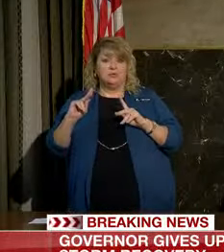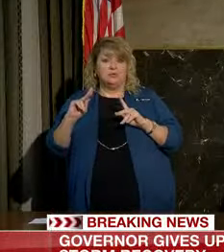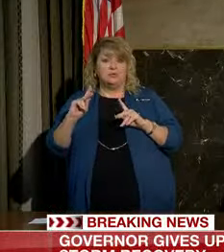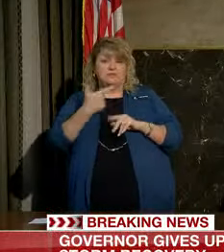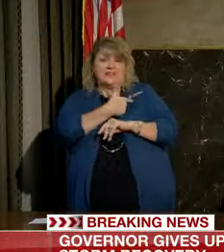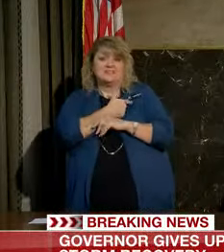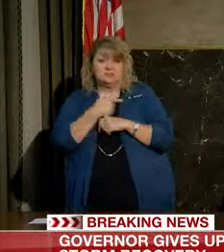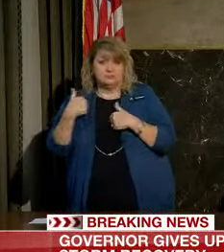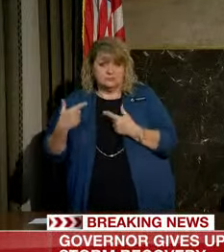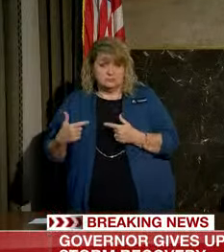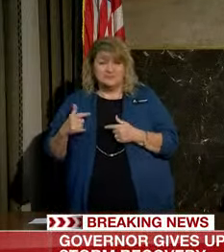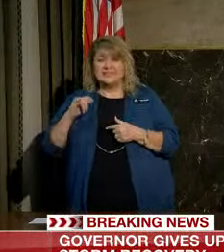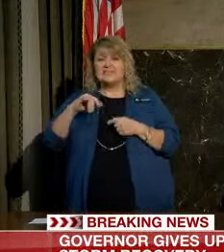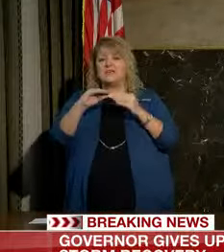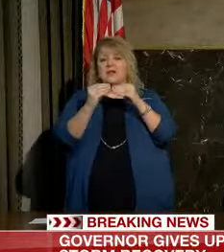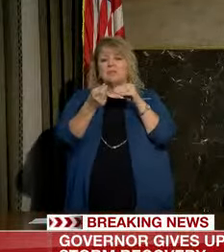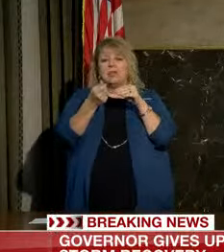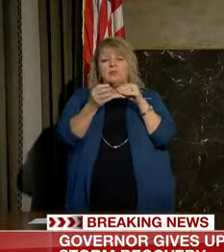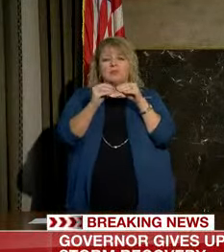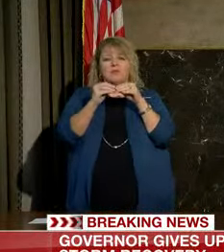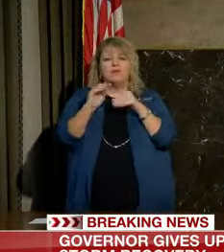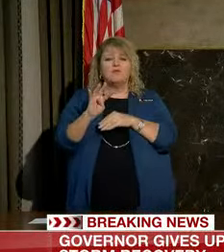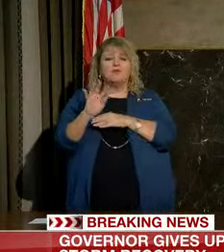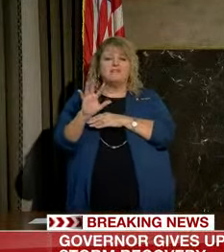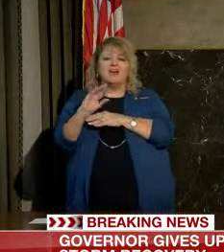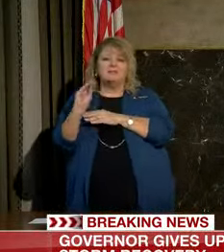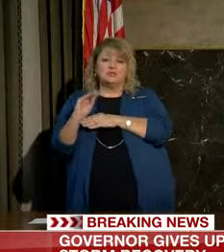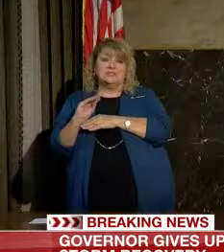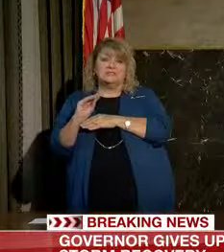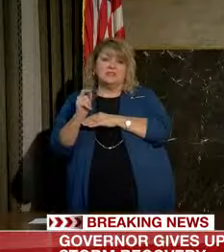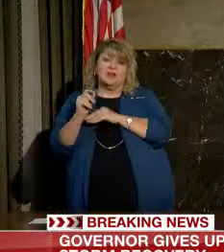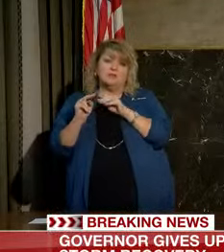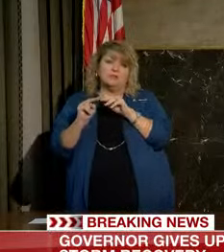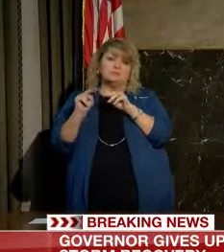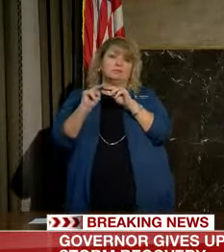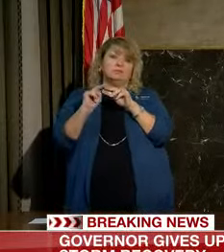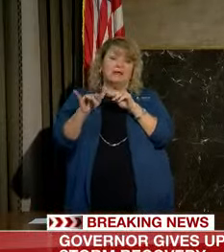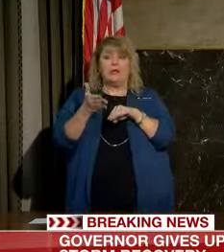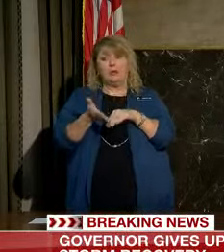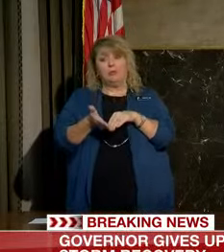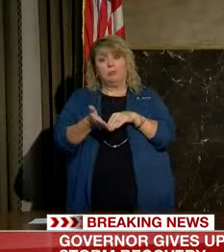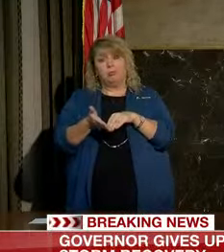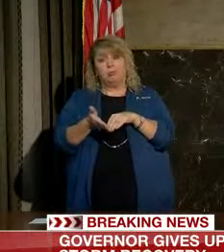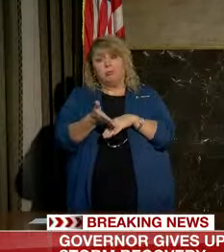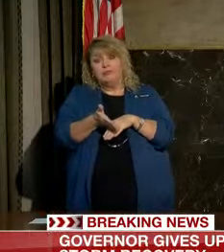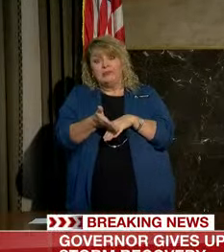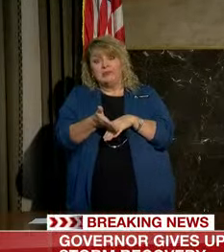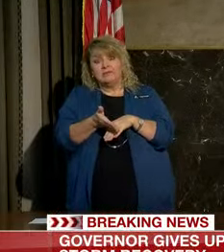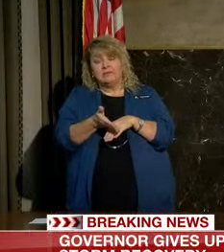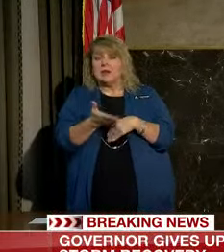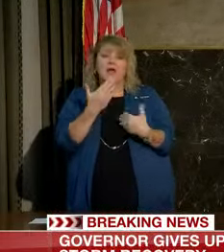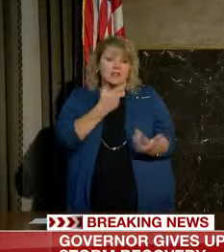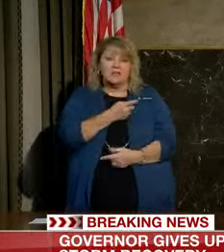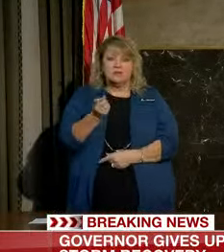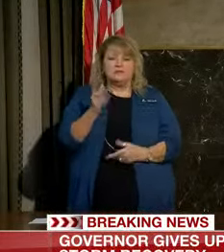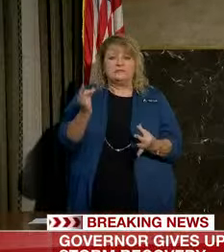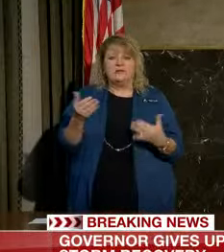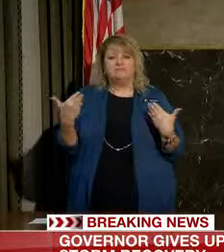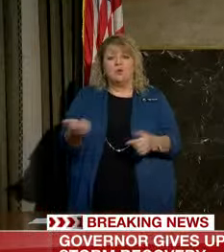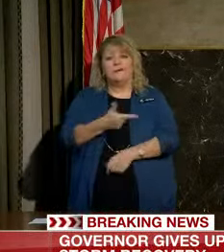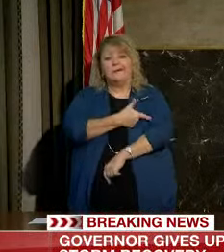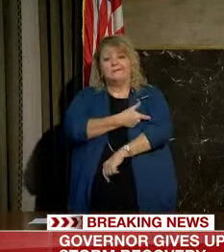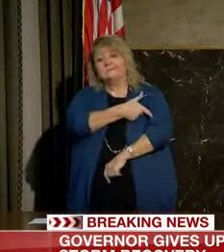of today, that number is a little higher than 45%. Certainly that's an improvement, and I thank people who've made the decision to